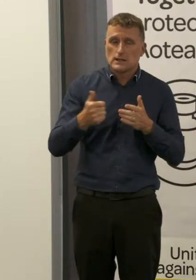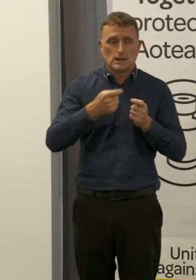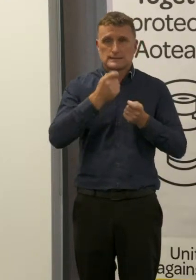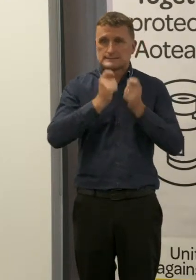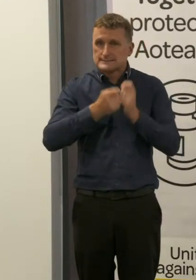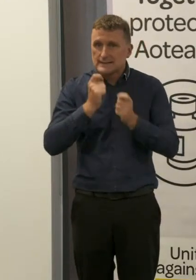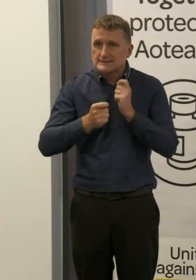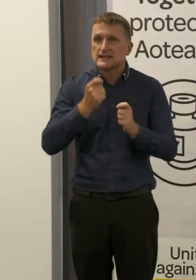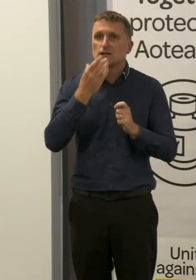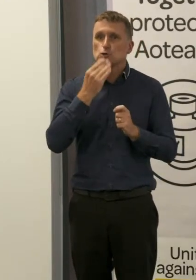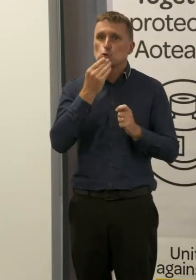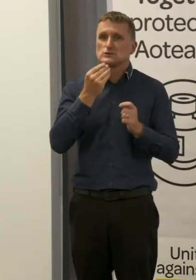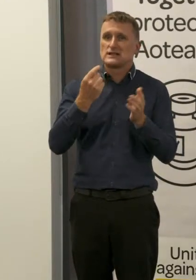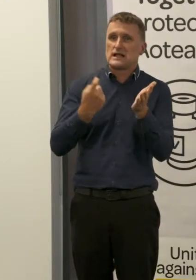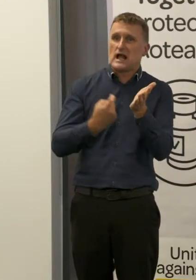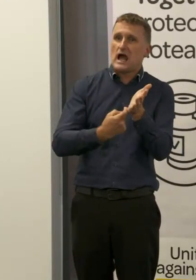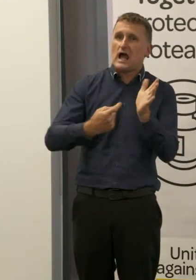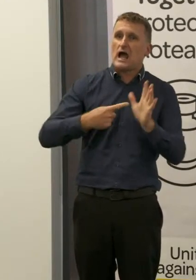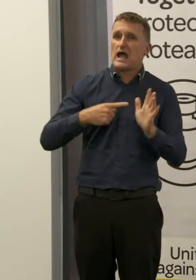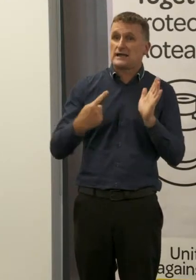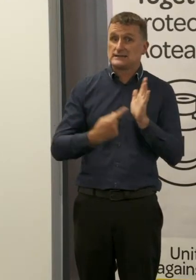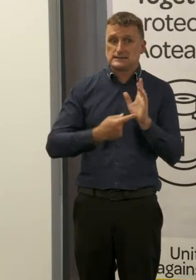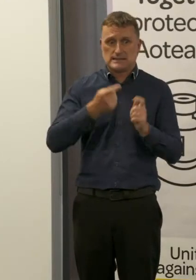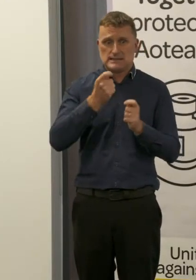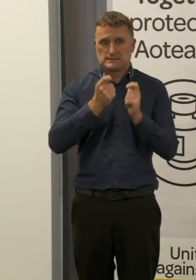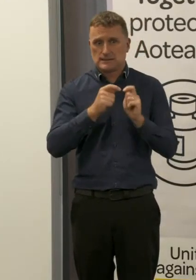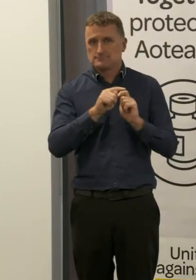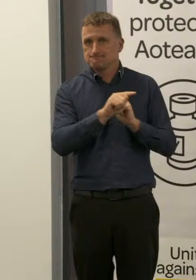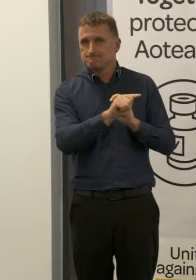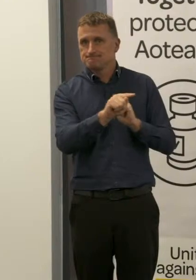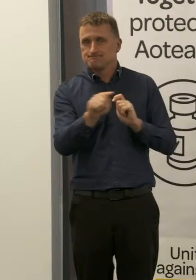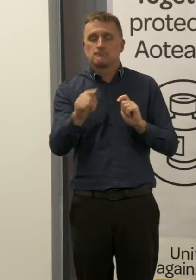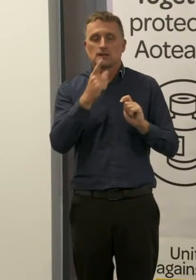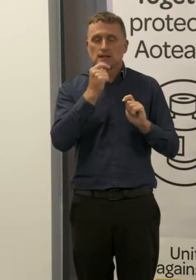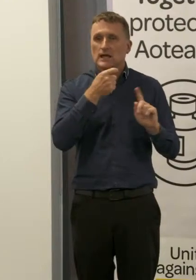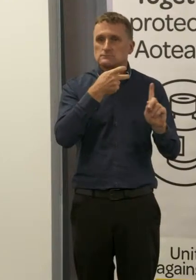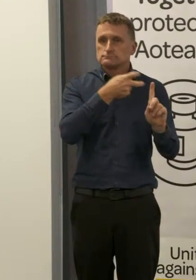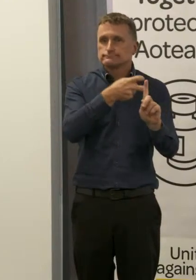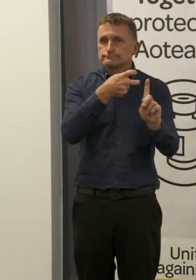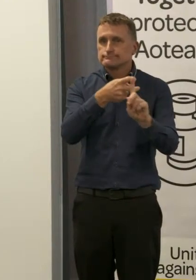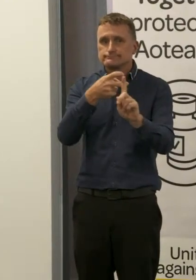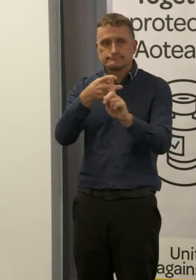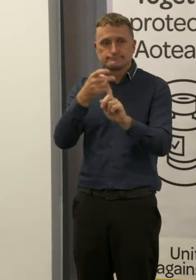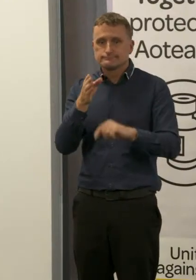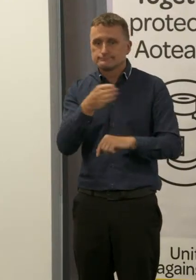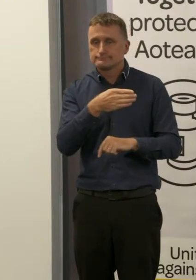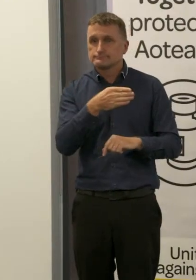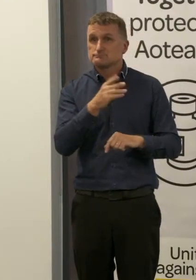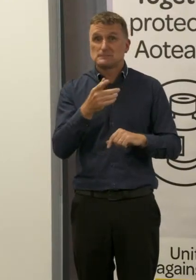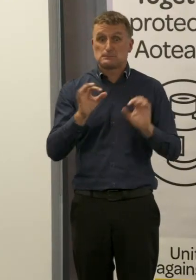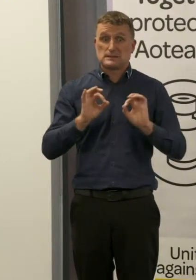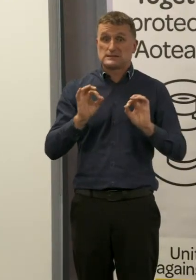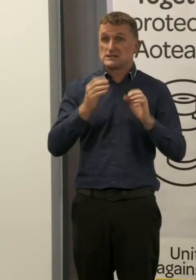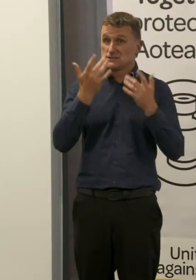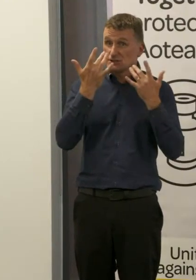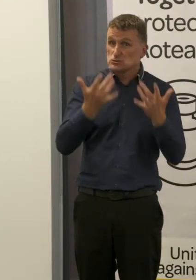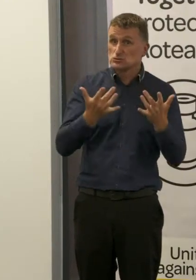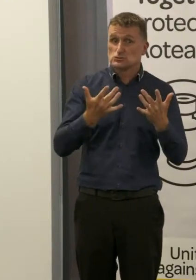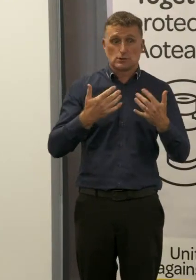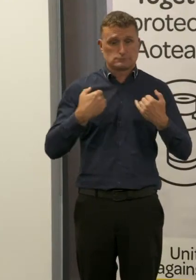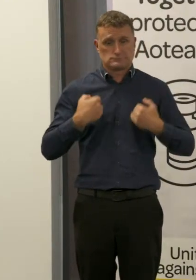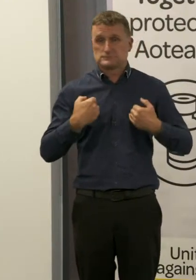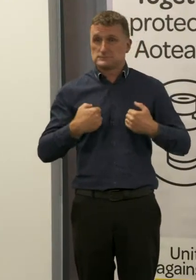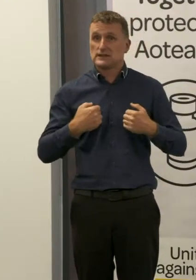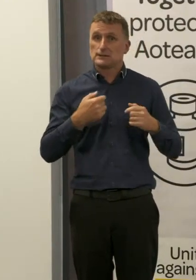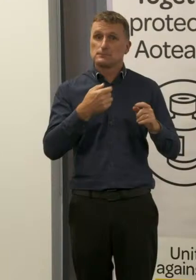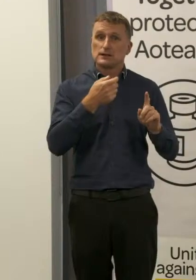is useful to help, of course, identify if there are cases that may not be symptomatic, but also to protect the staff and others. Is